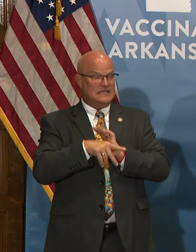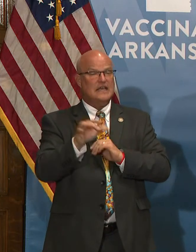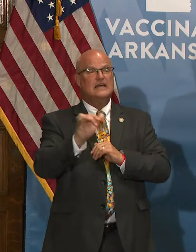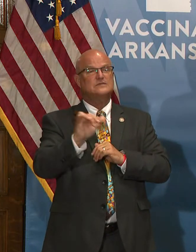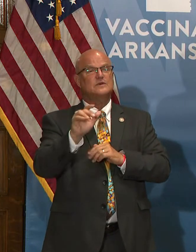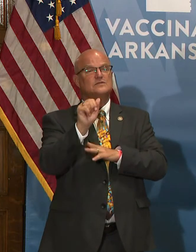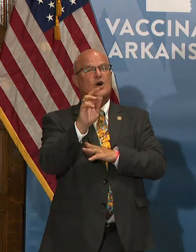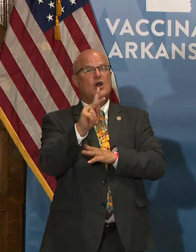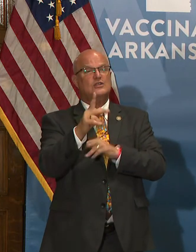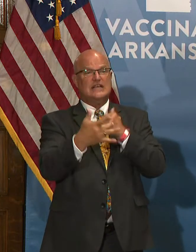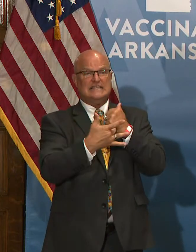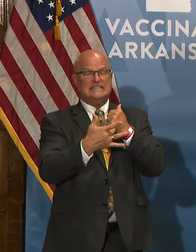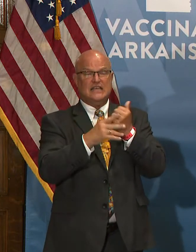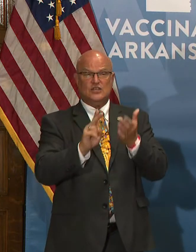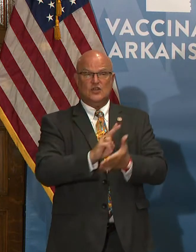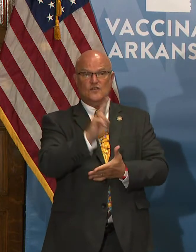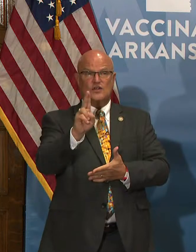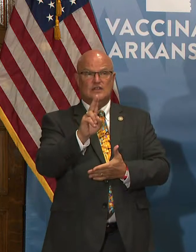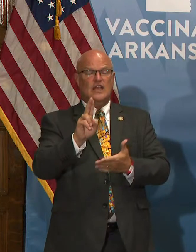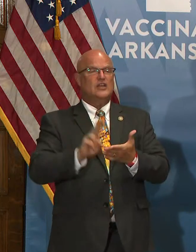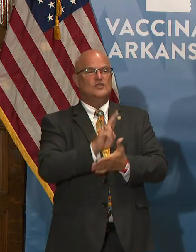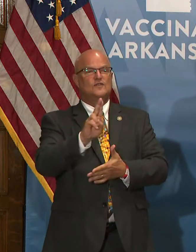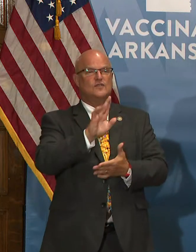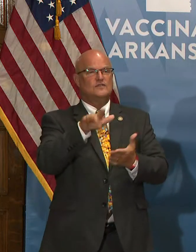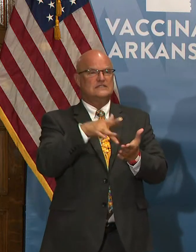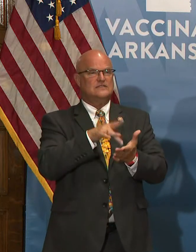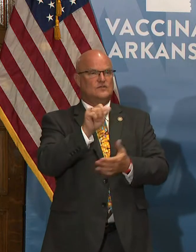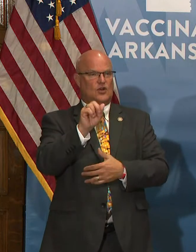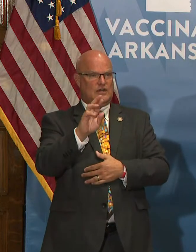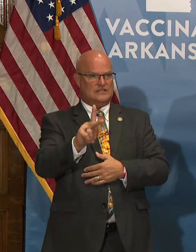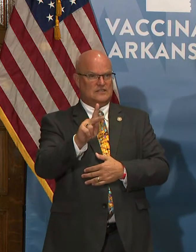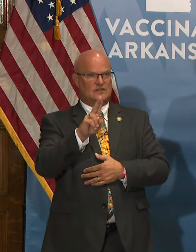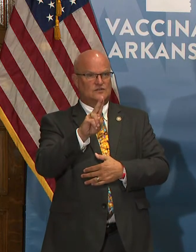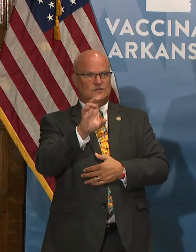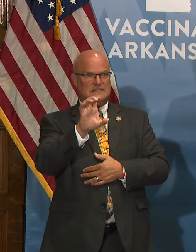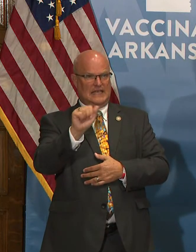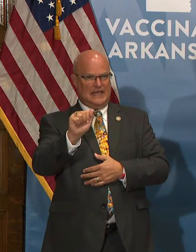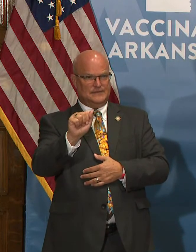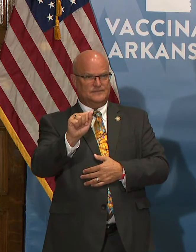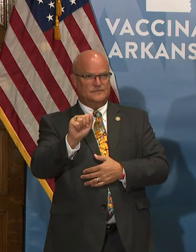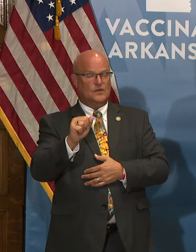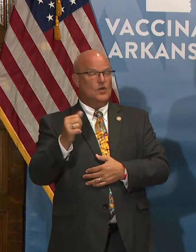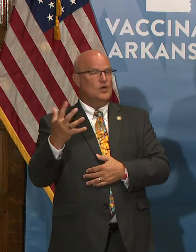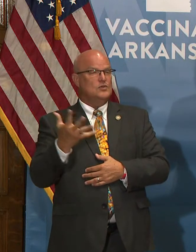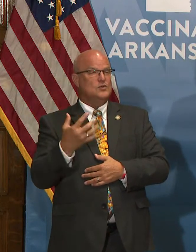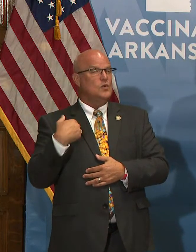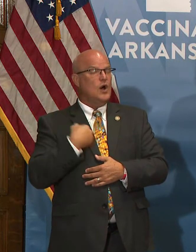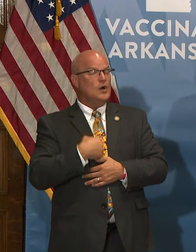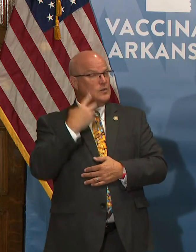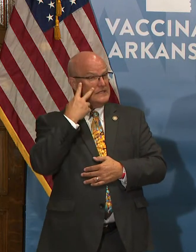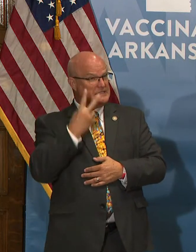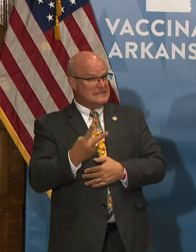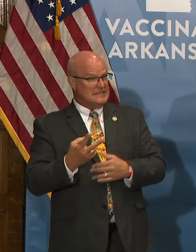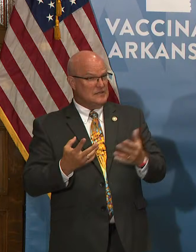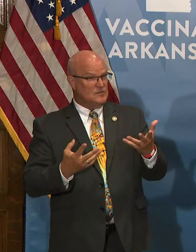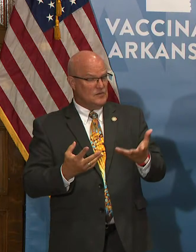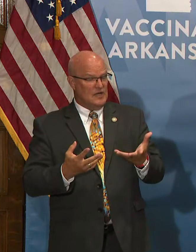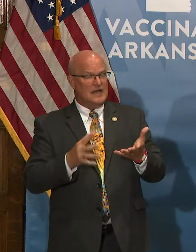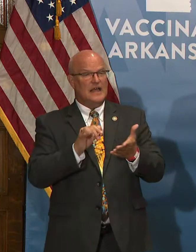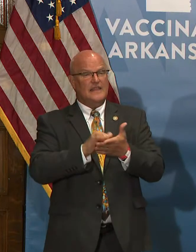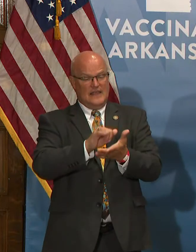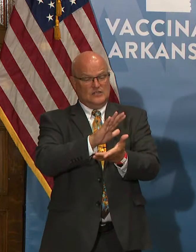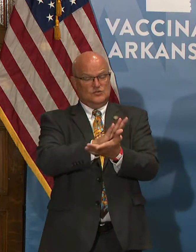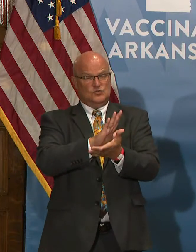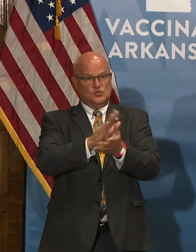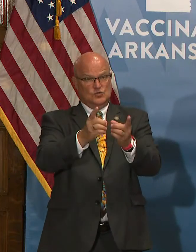well as Arkansas Tech University and University of Central Arkansas. And so what we see is that